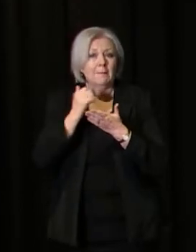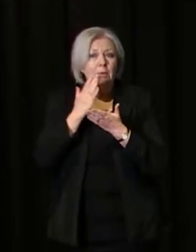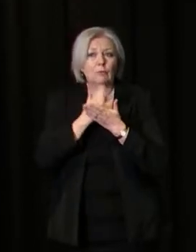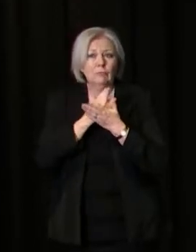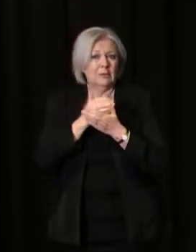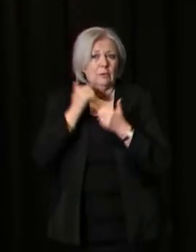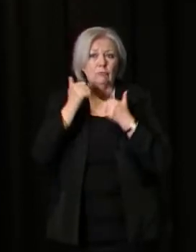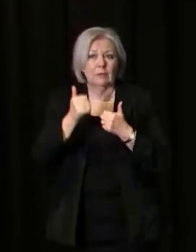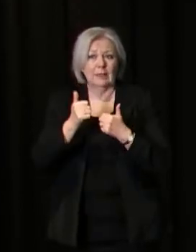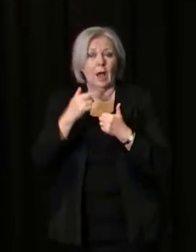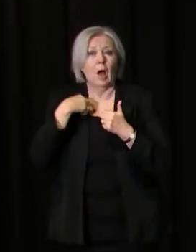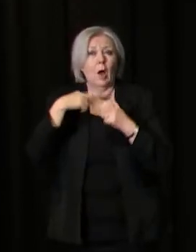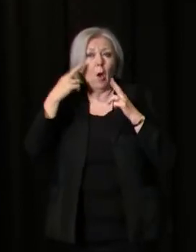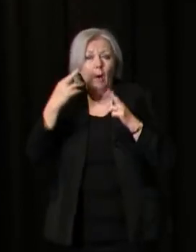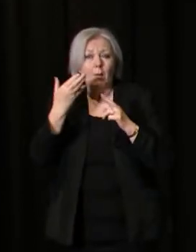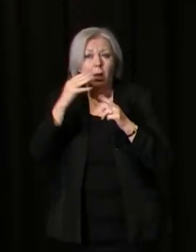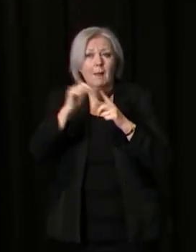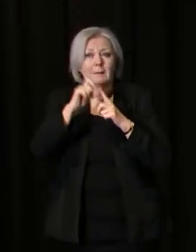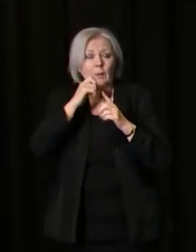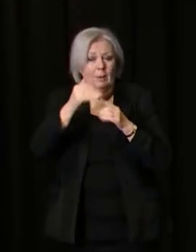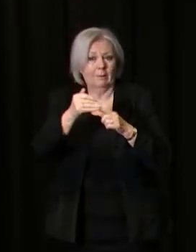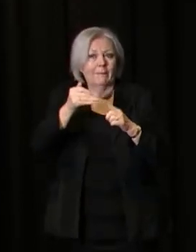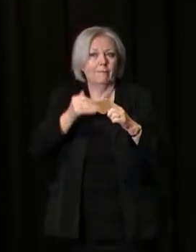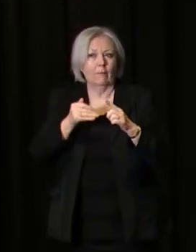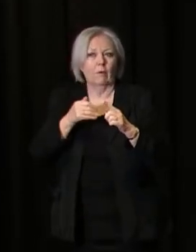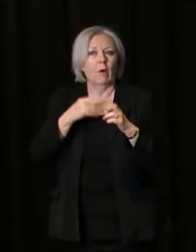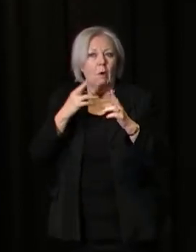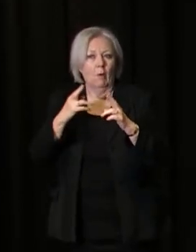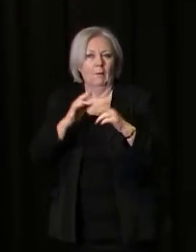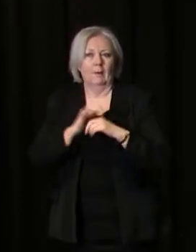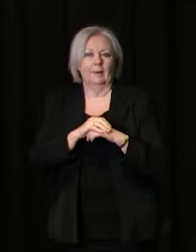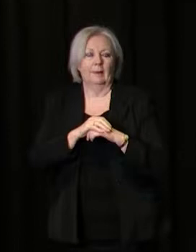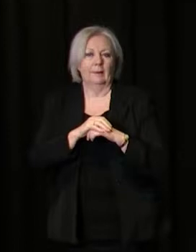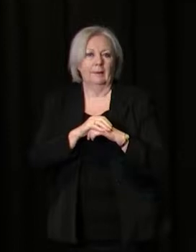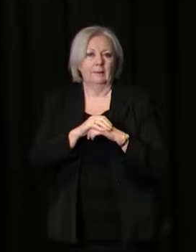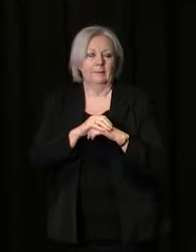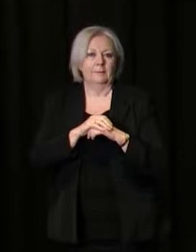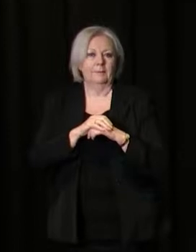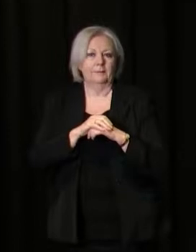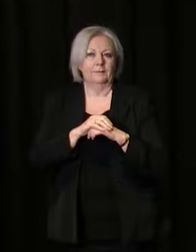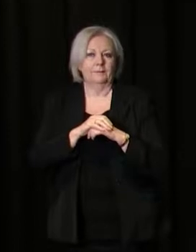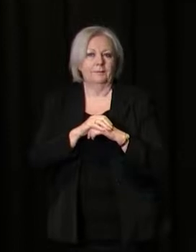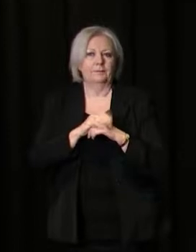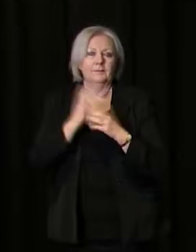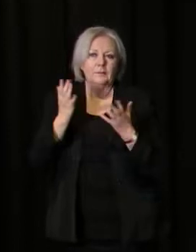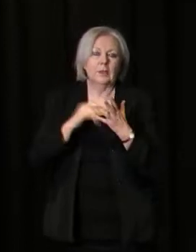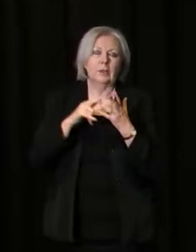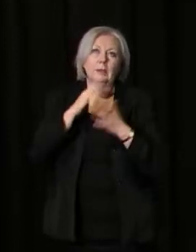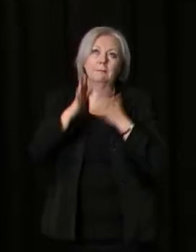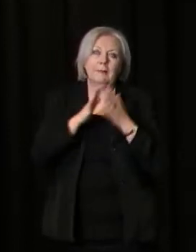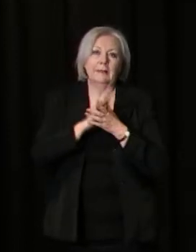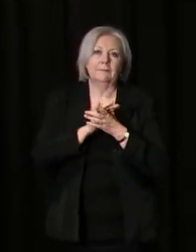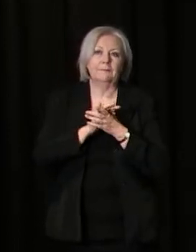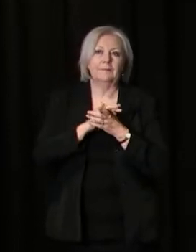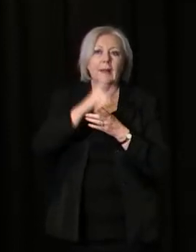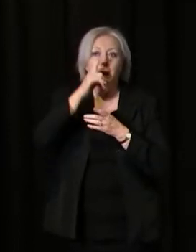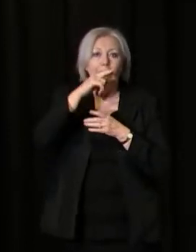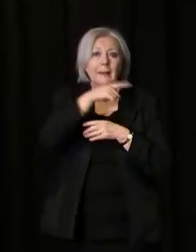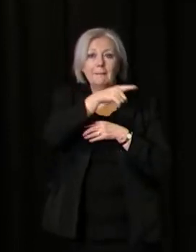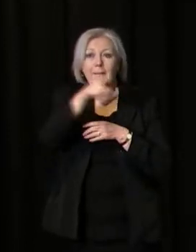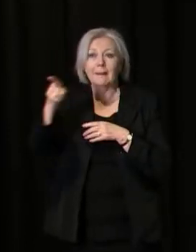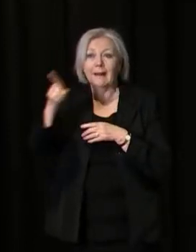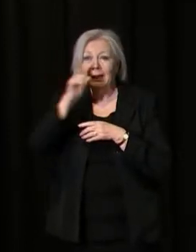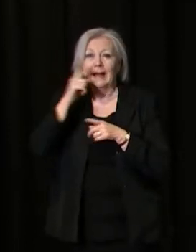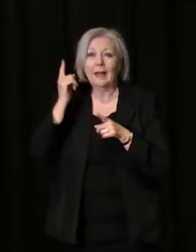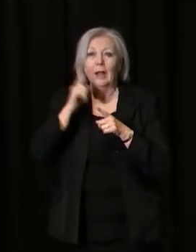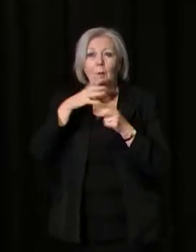90% is too. Those settings are tied to that vax rate. So, put another way, people can influence that date by